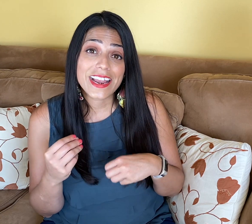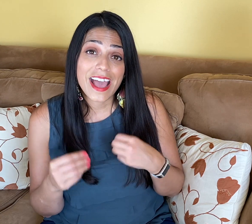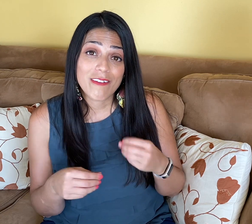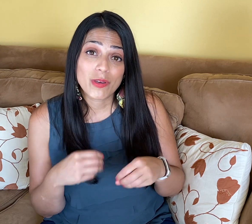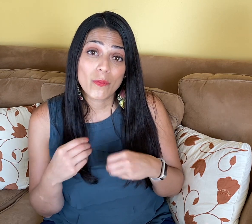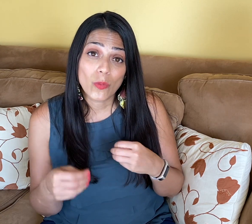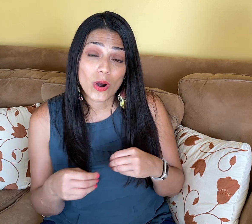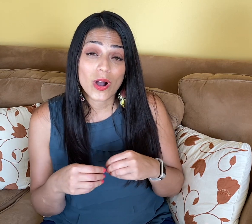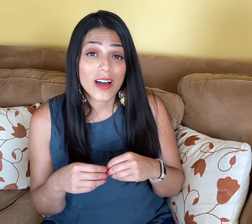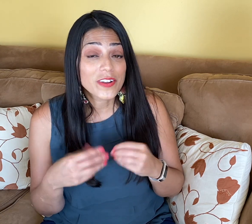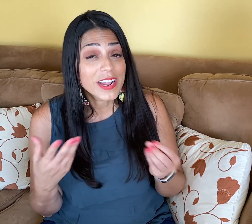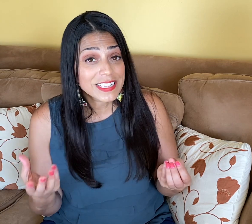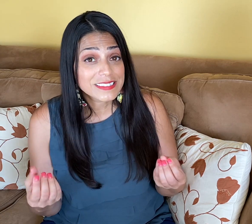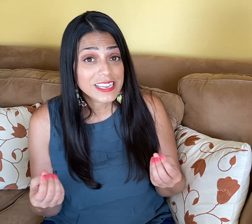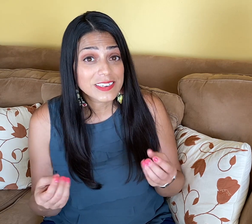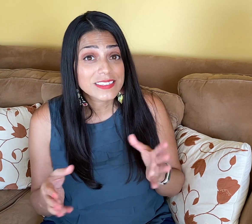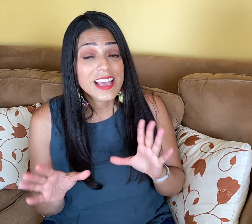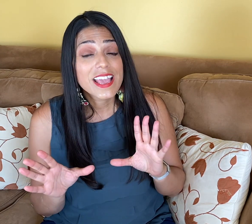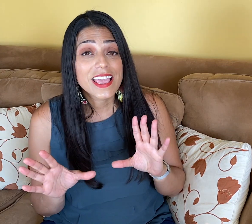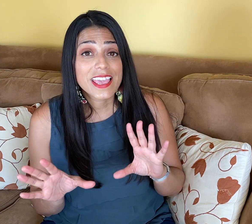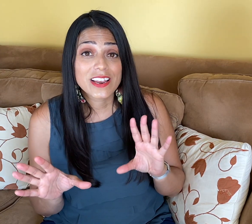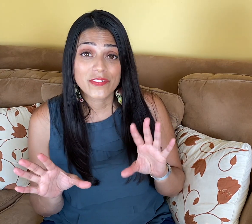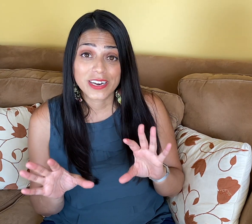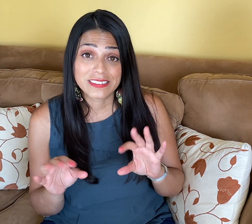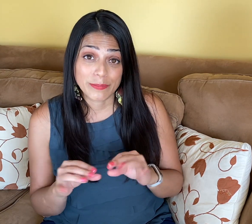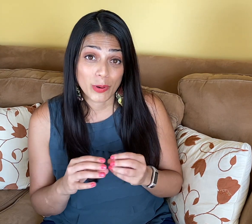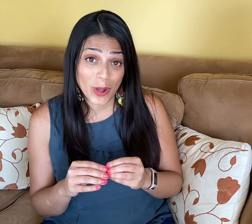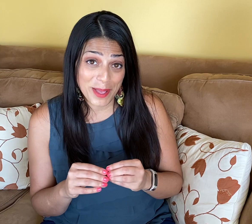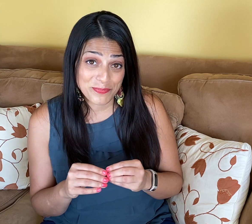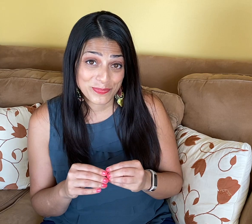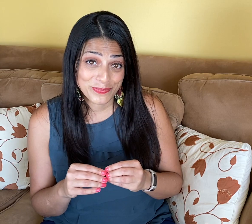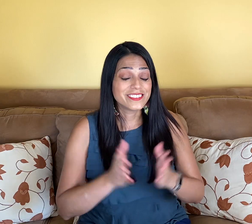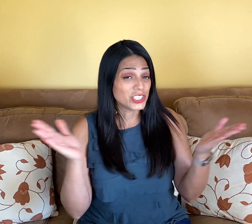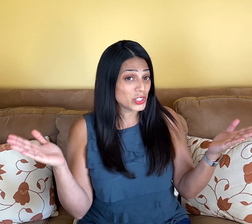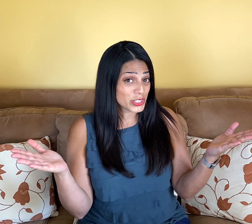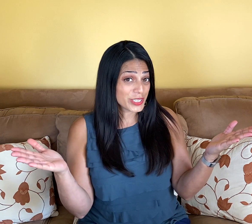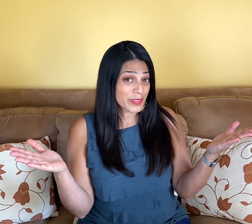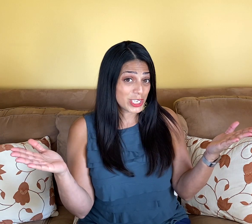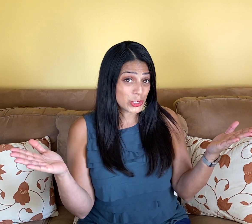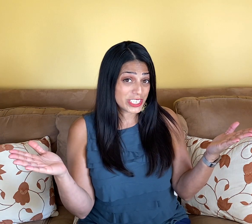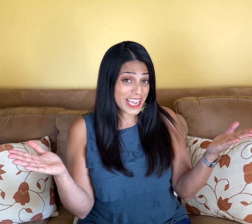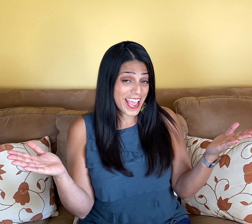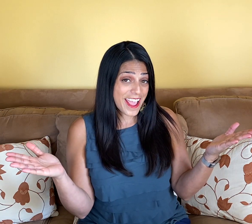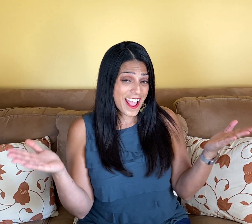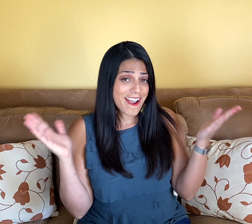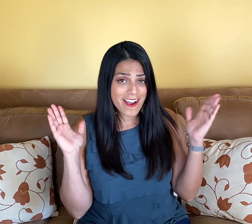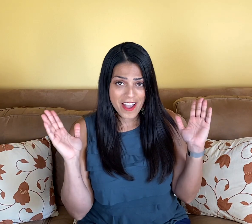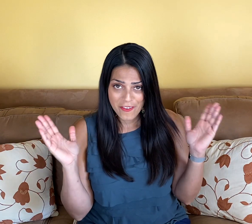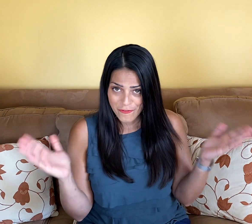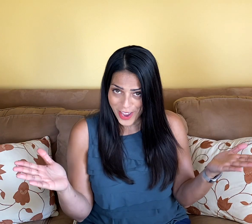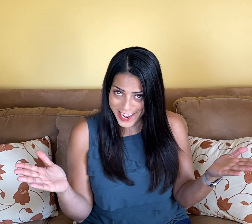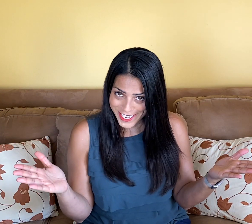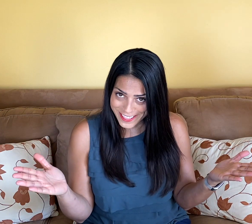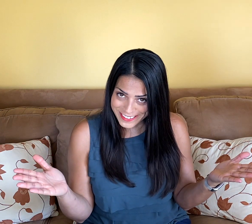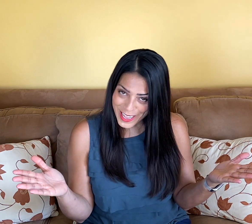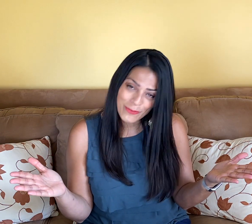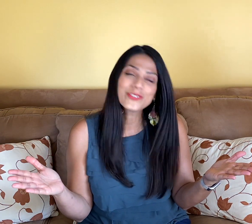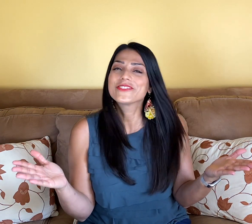have them work on their hand skills in a very simple way. Did you learn something new today? Finding this helpful to